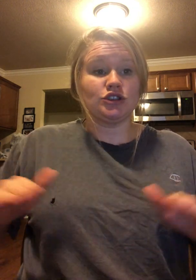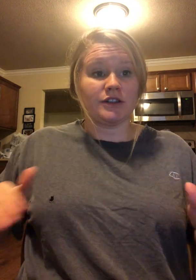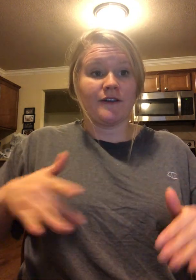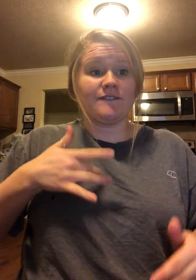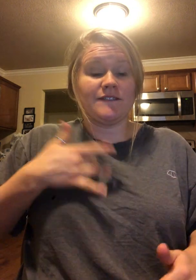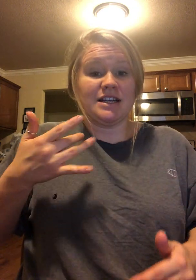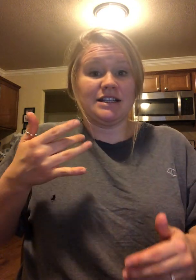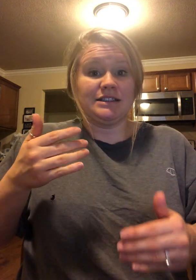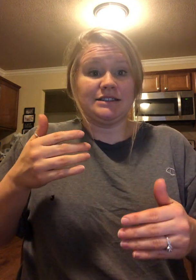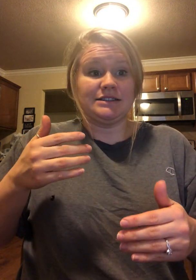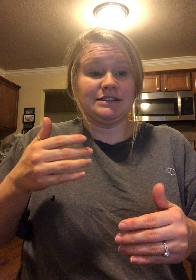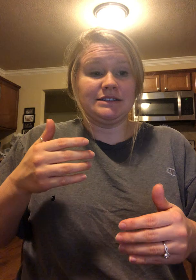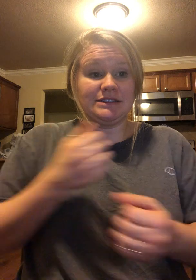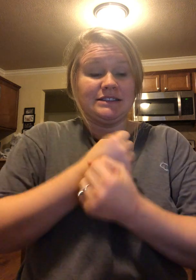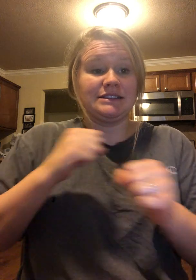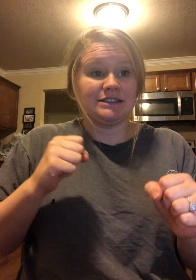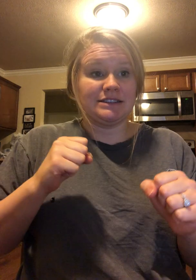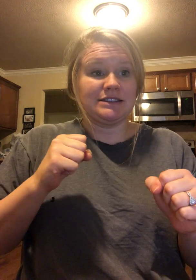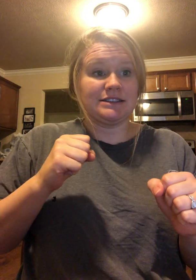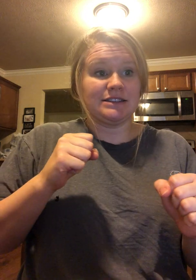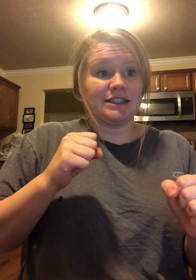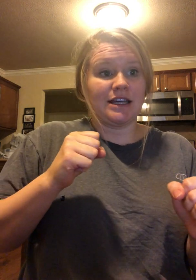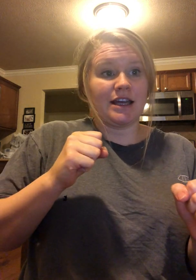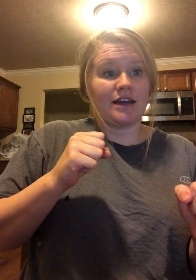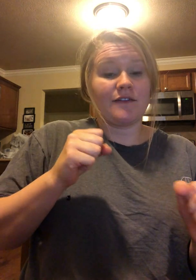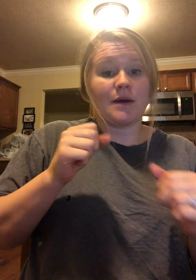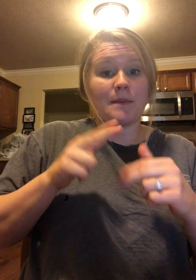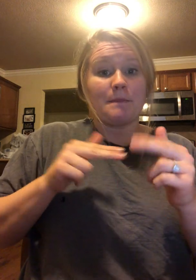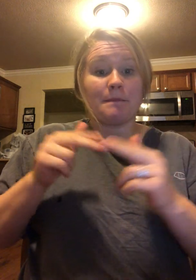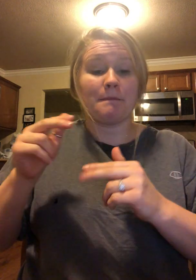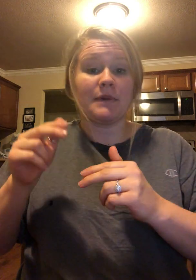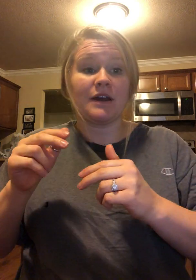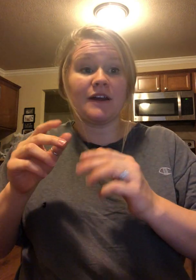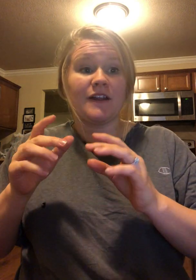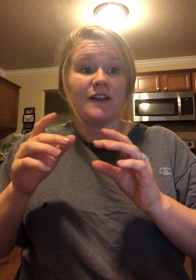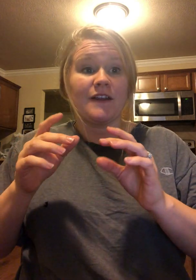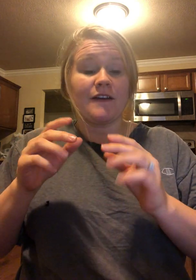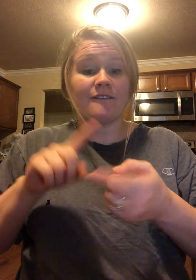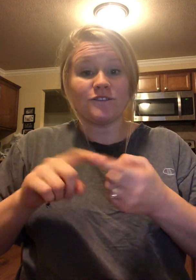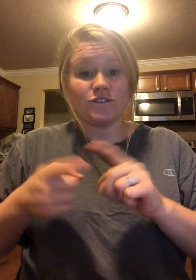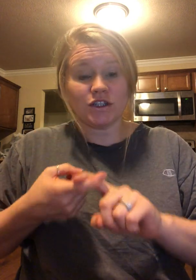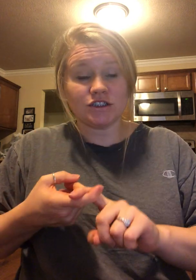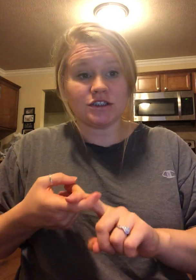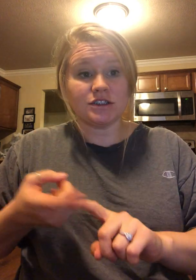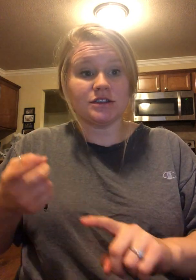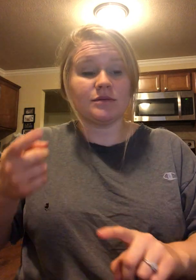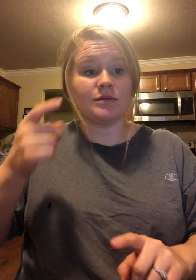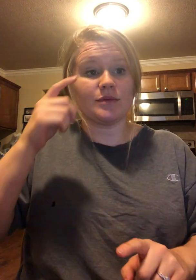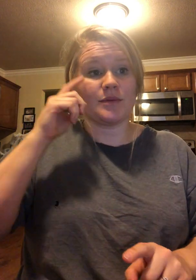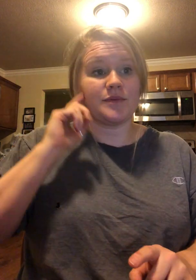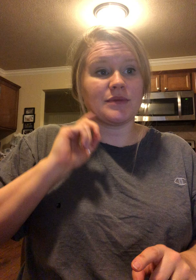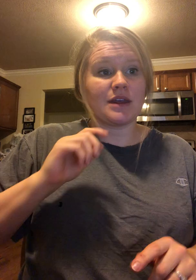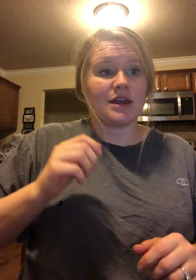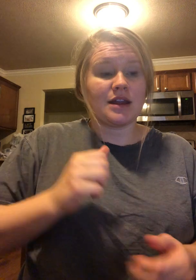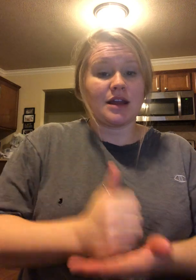most importantly, provide a learning environment where all kindergartners can succeed. Stretch it.